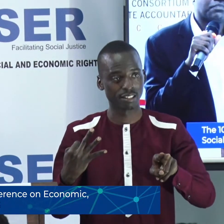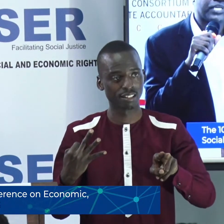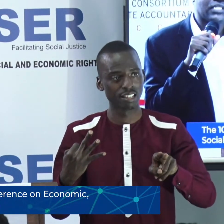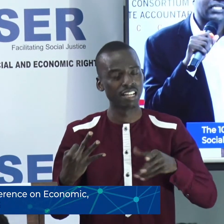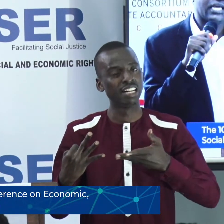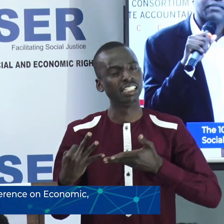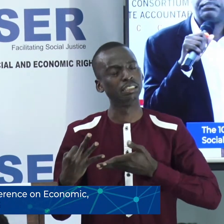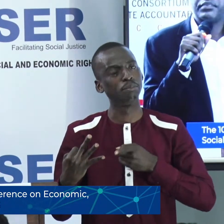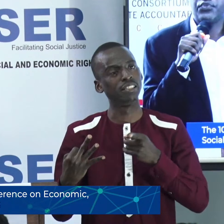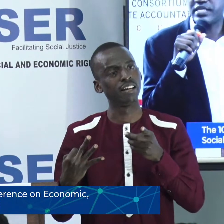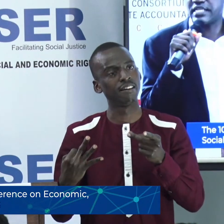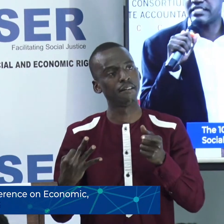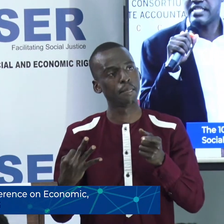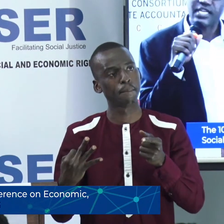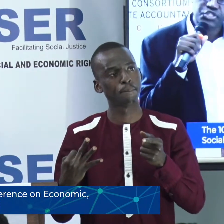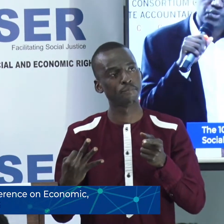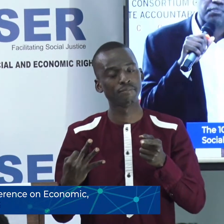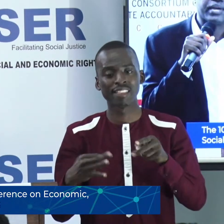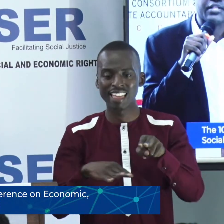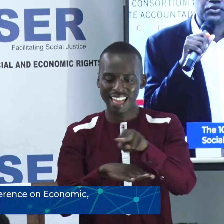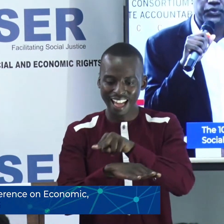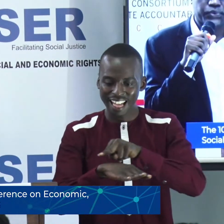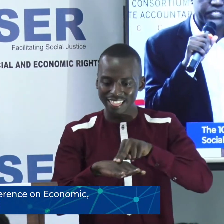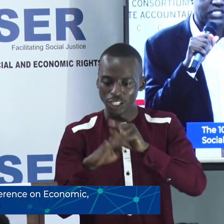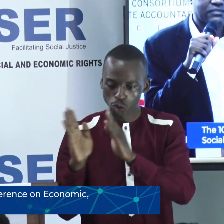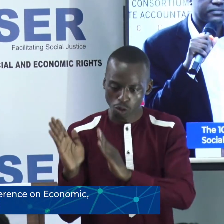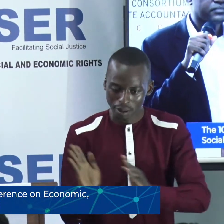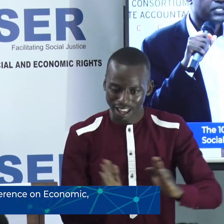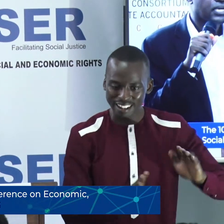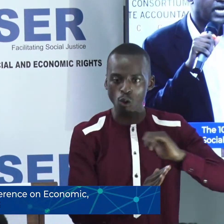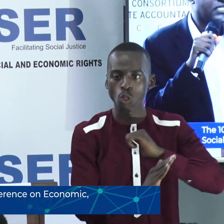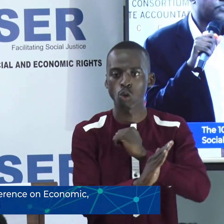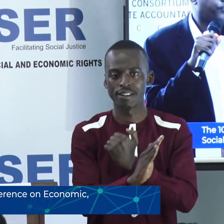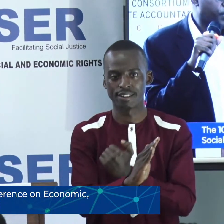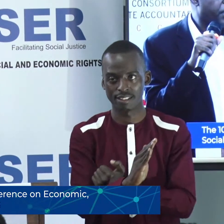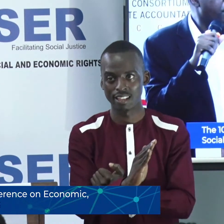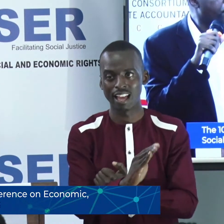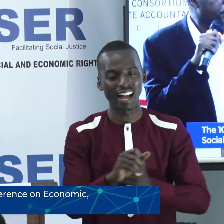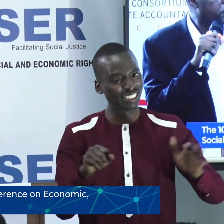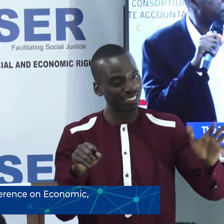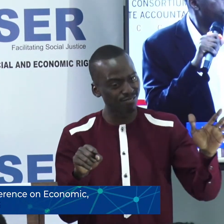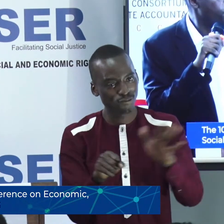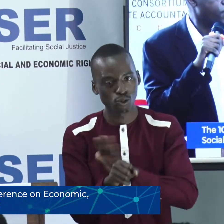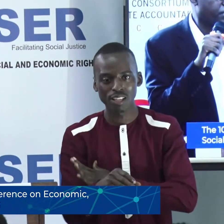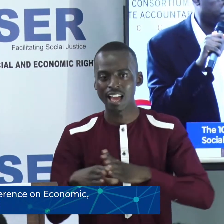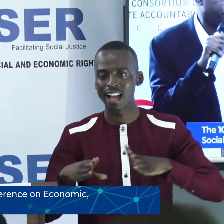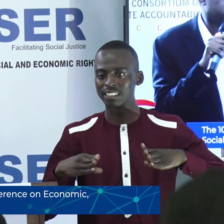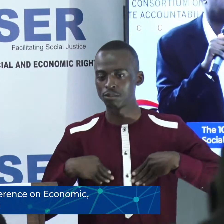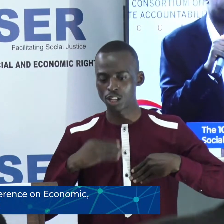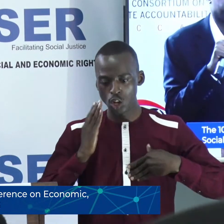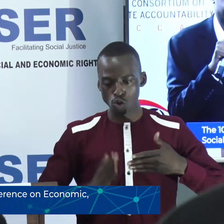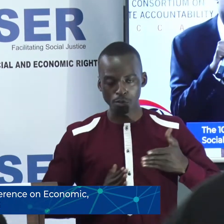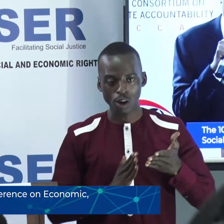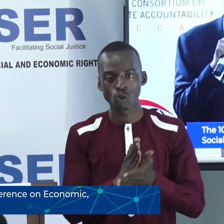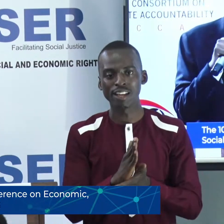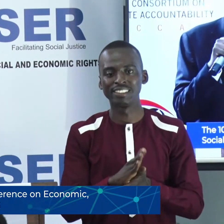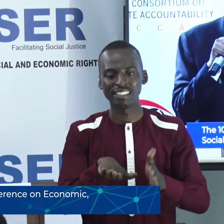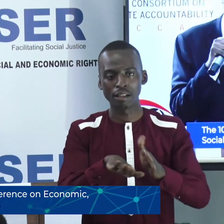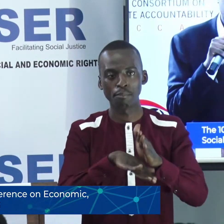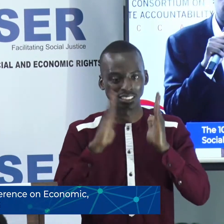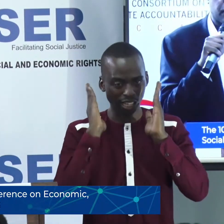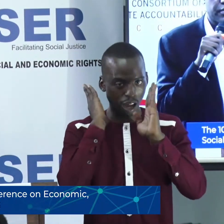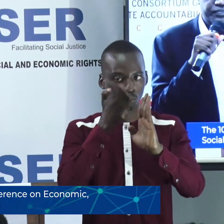has been the fact that the National Planning Authority has fully embraced the human rights-based approach to